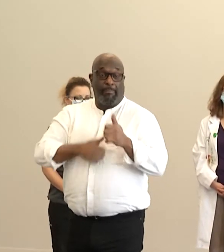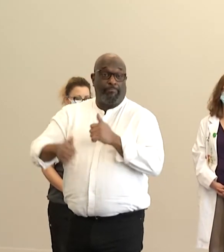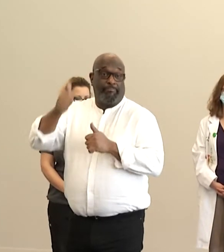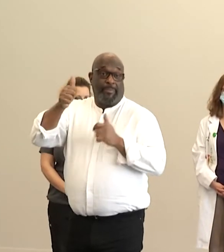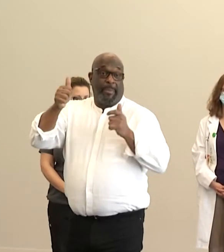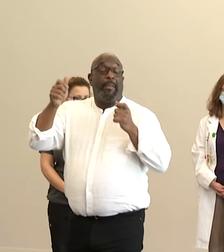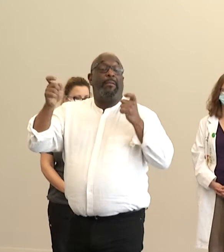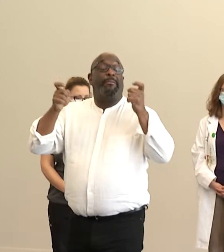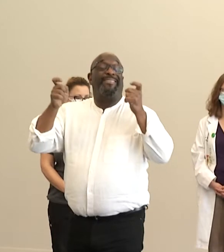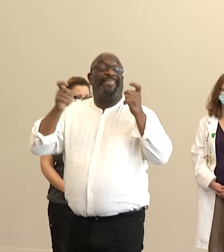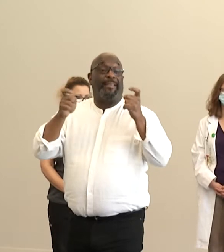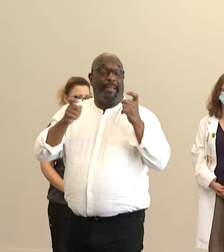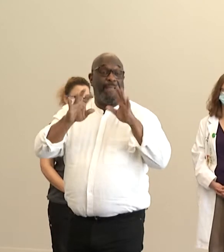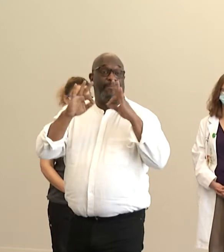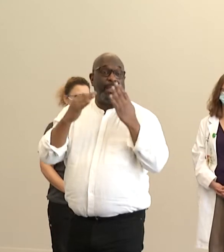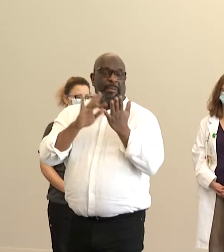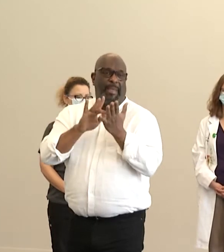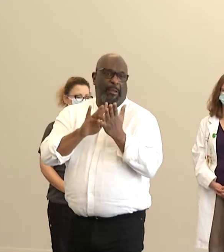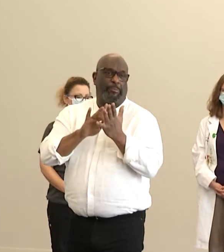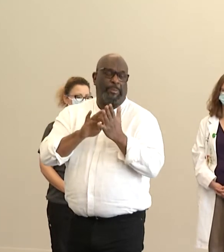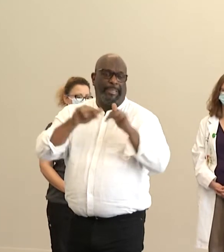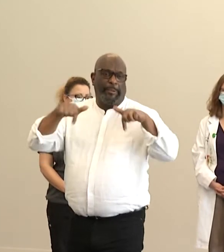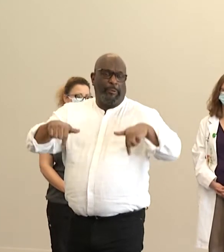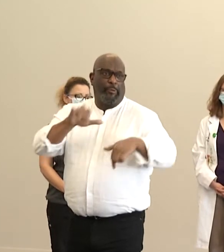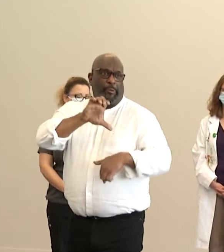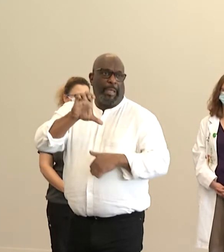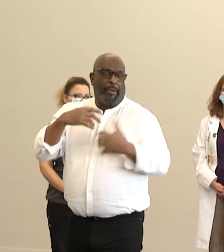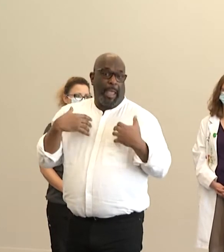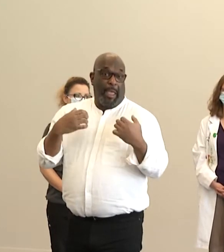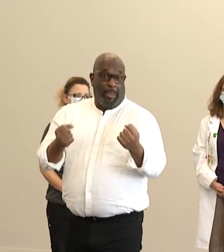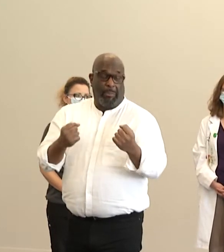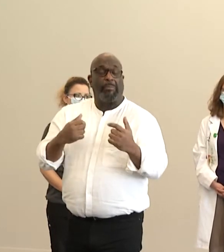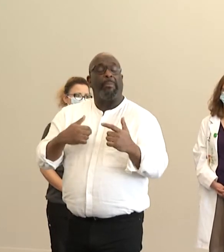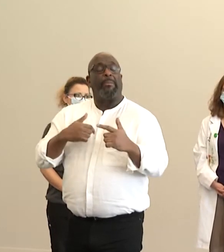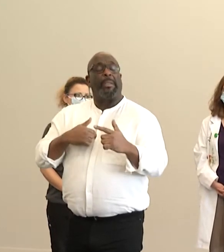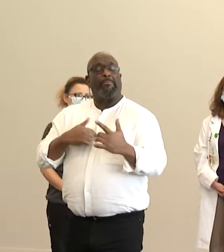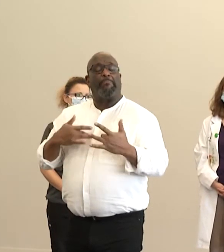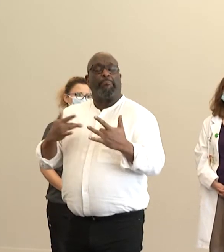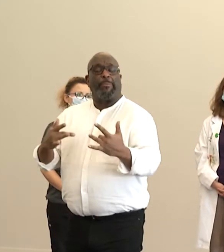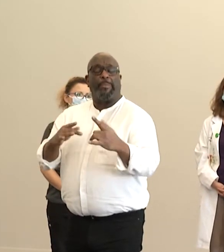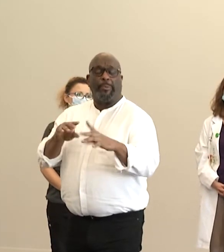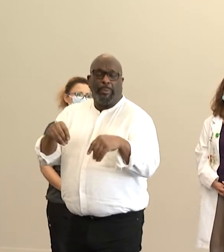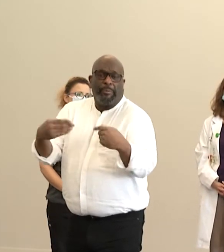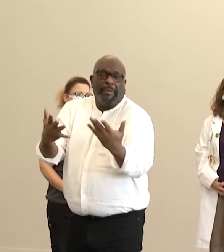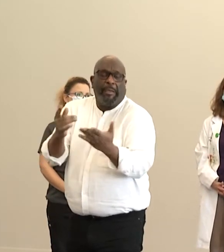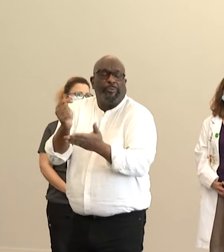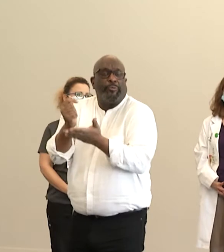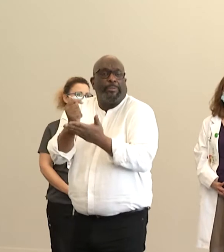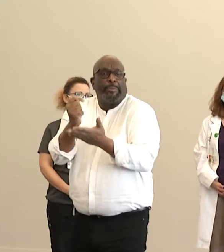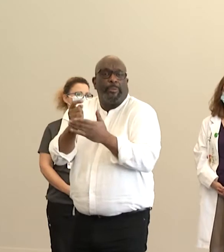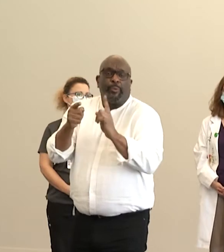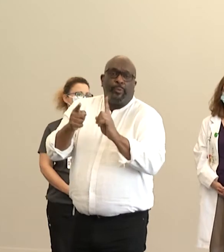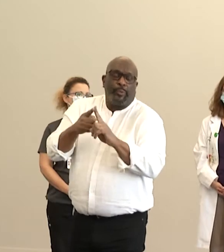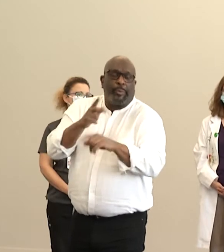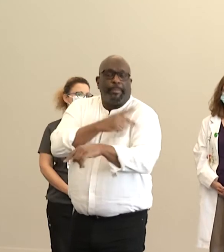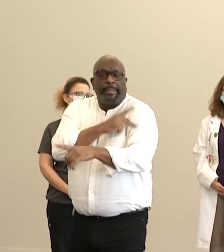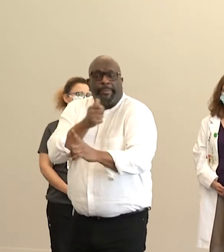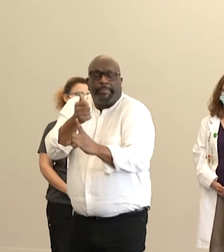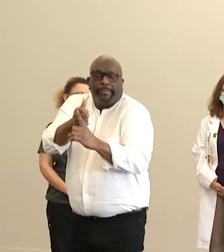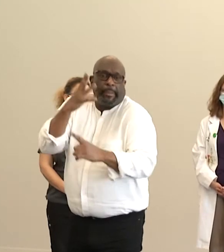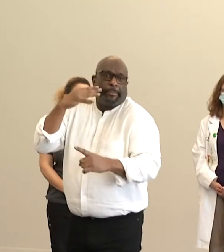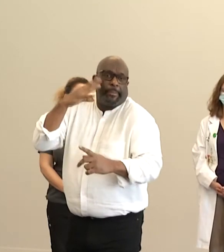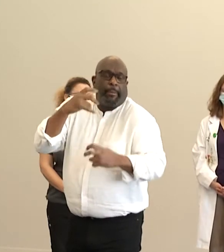County Health. As a family practitioner, I typically treat patients in the hospital for such problems as